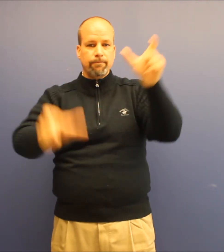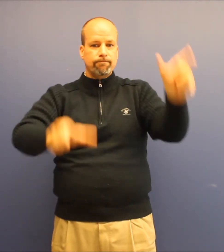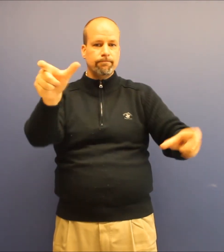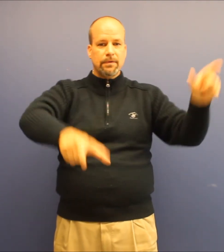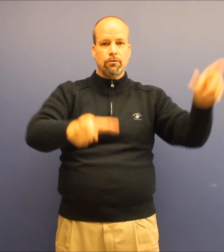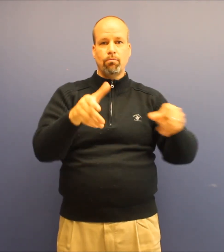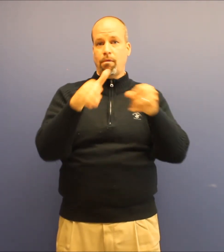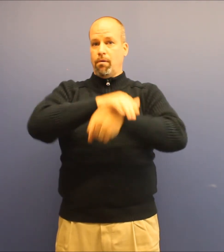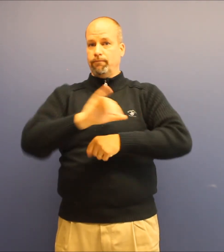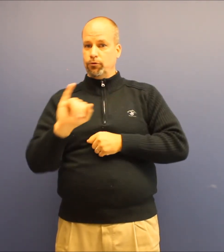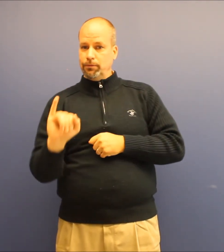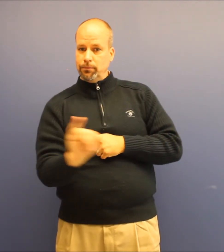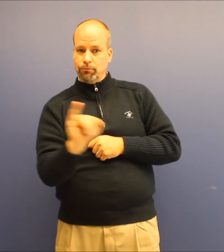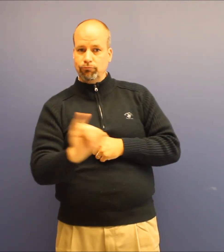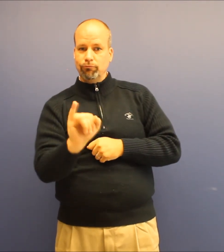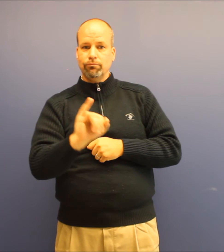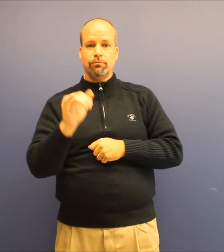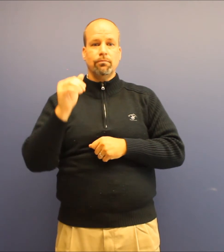for insurance.